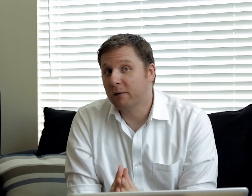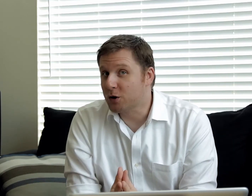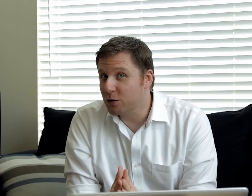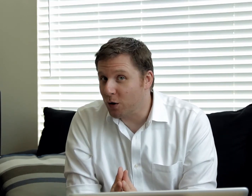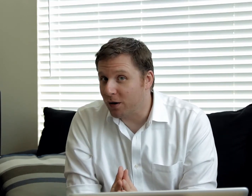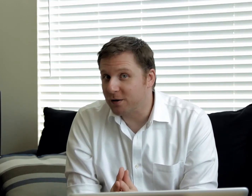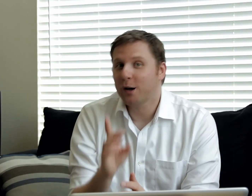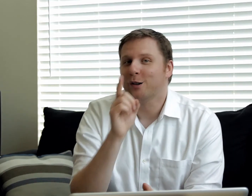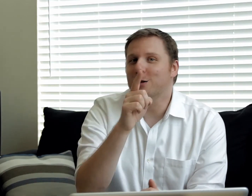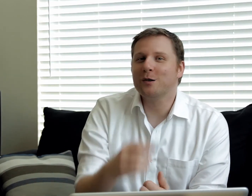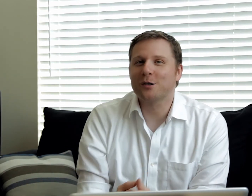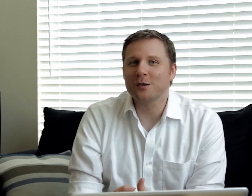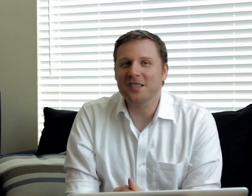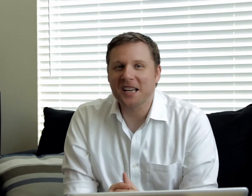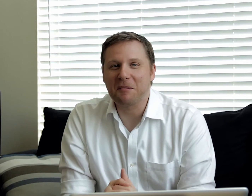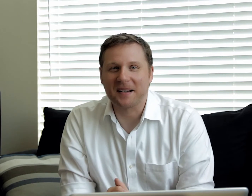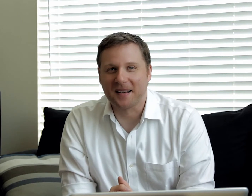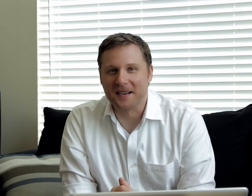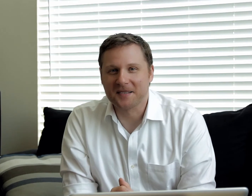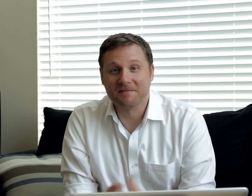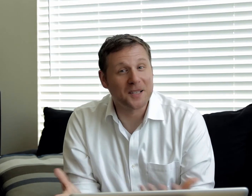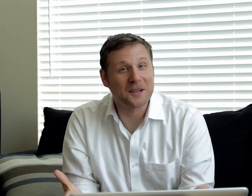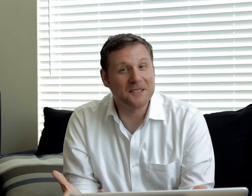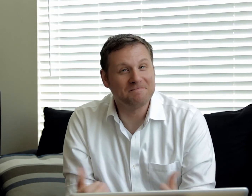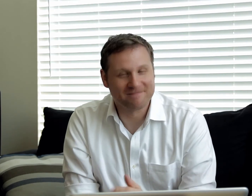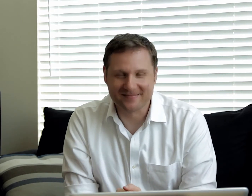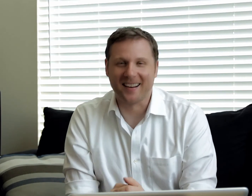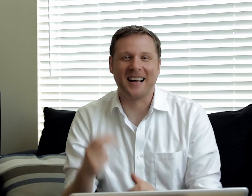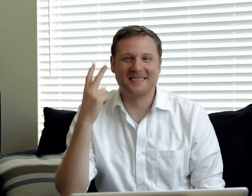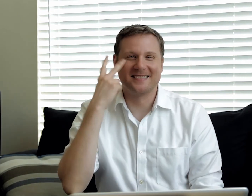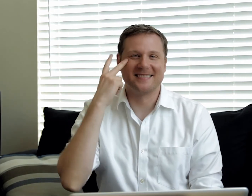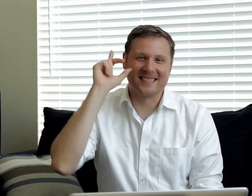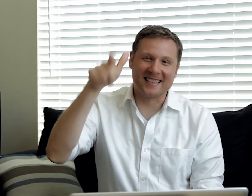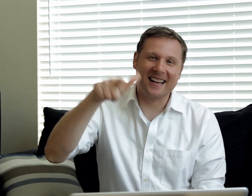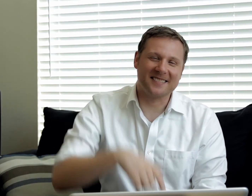If you choose yours, you and your students can get recognized. Sound good? All right. See you later.